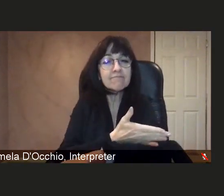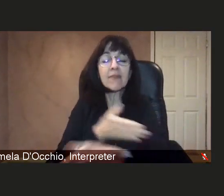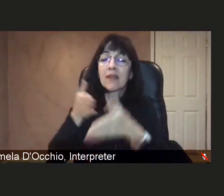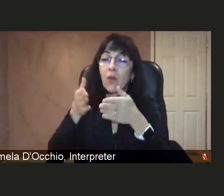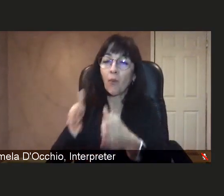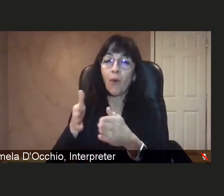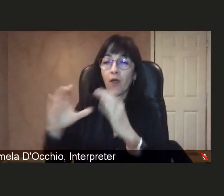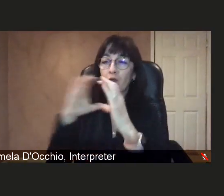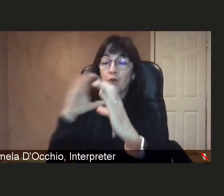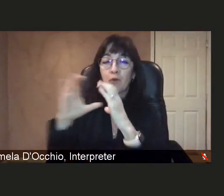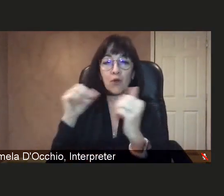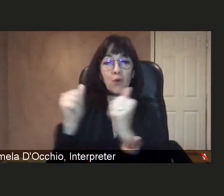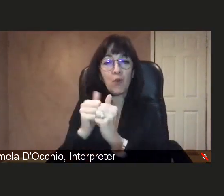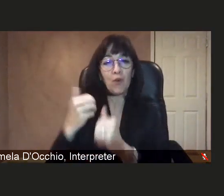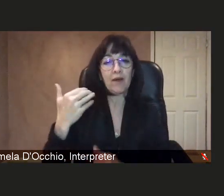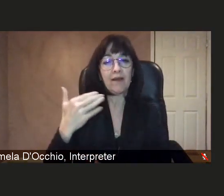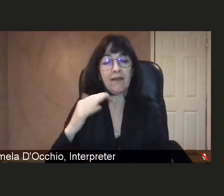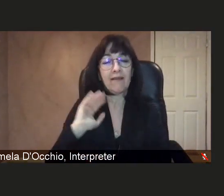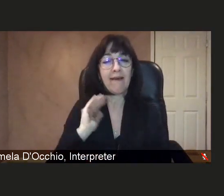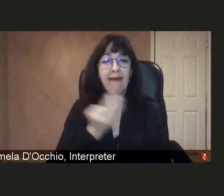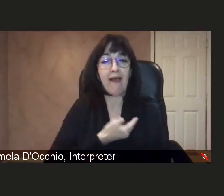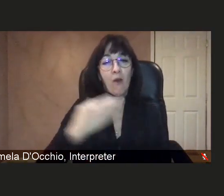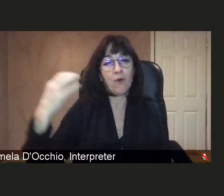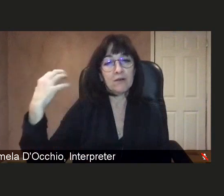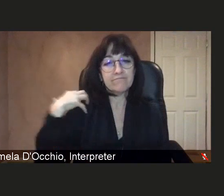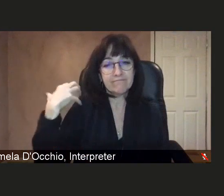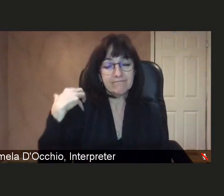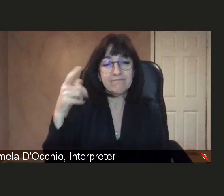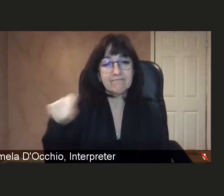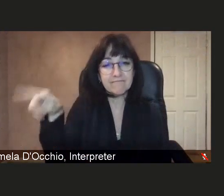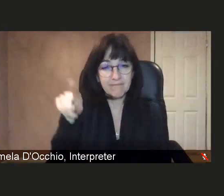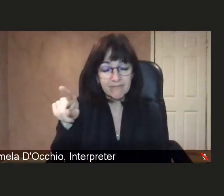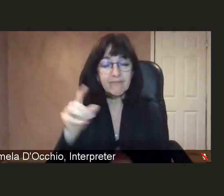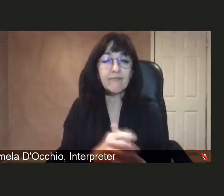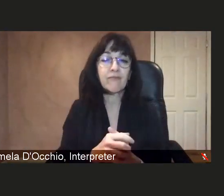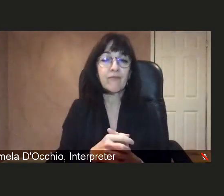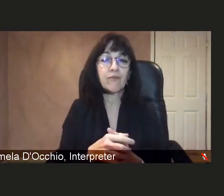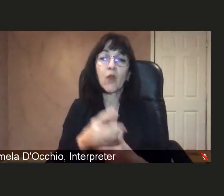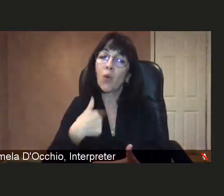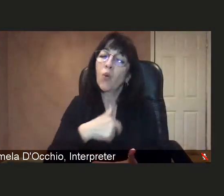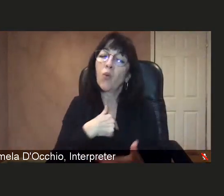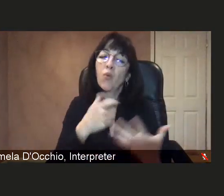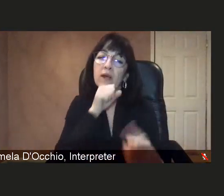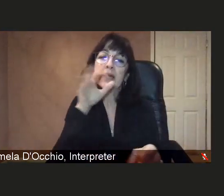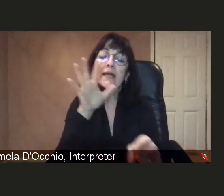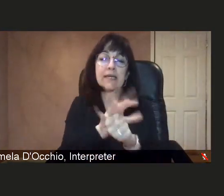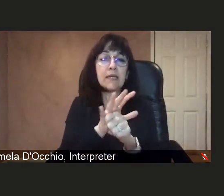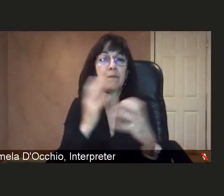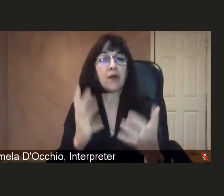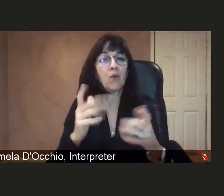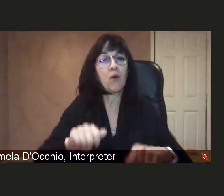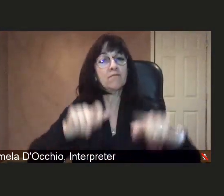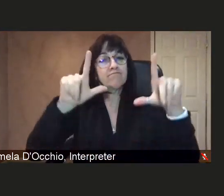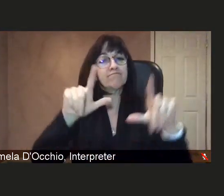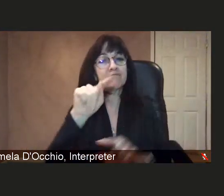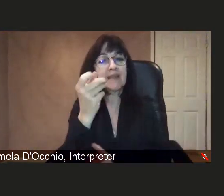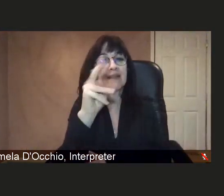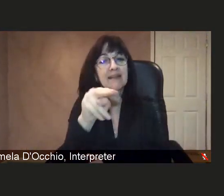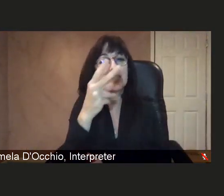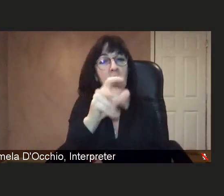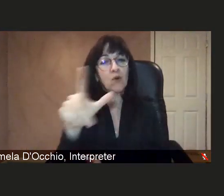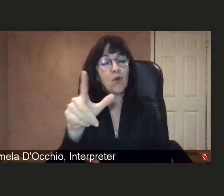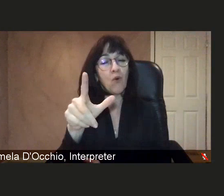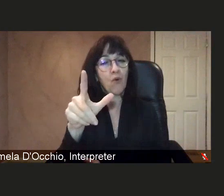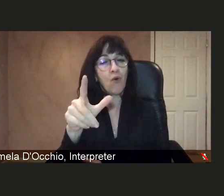officials. It's also one of the reasons why we are committed to doing such town halls, so we can make sure that you, the residents,